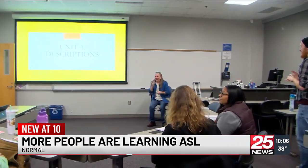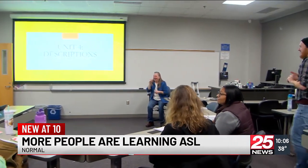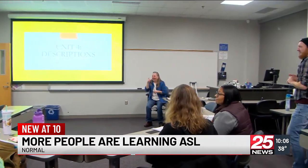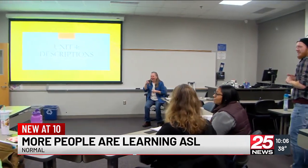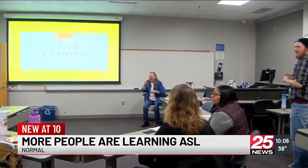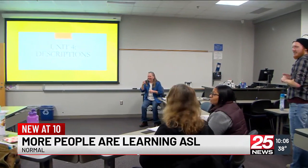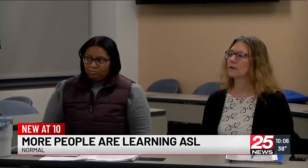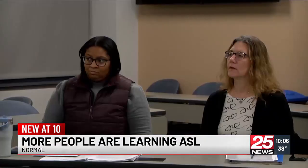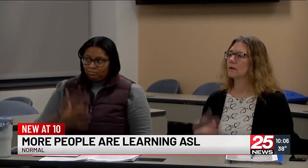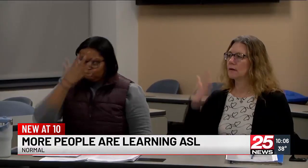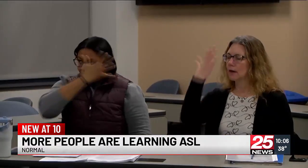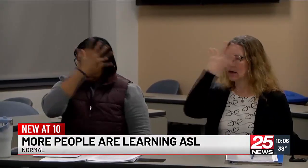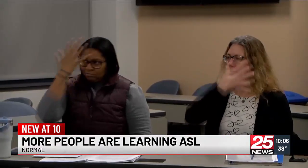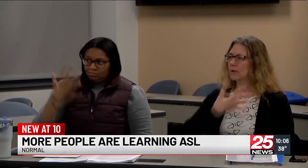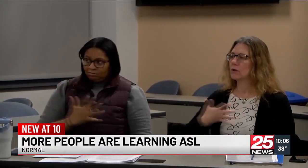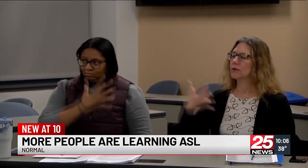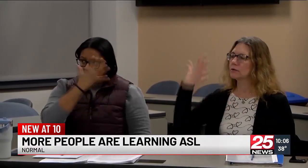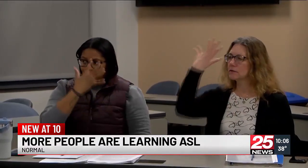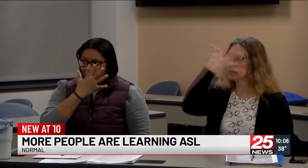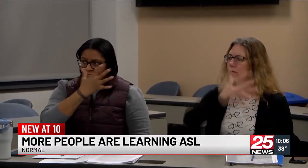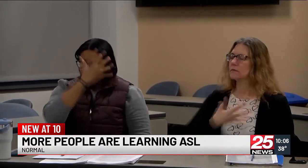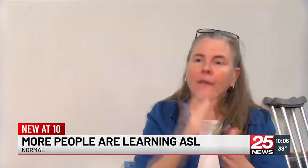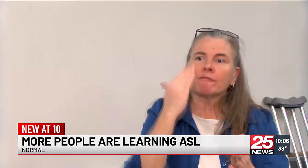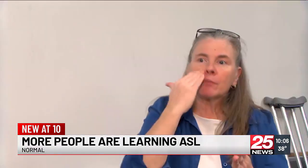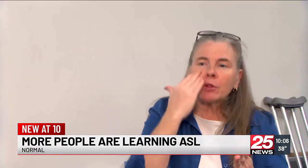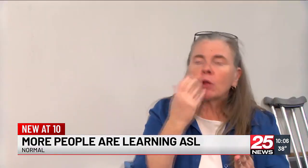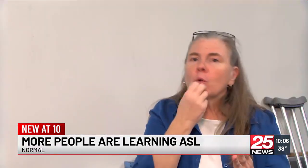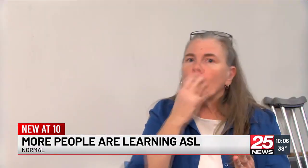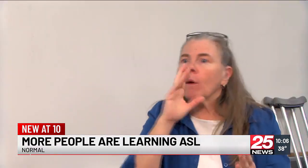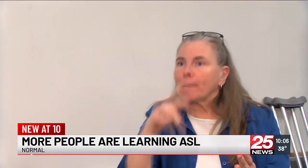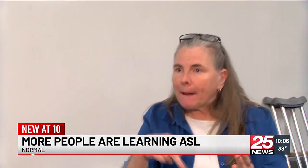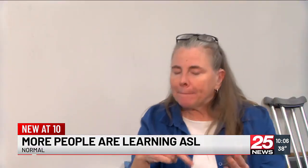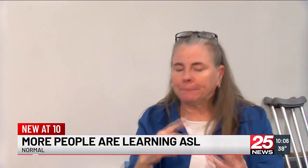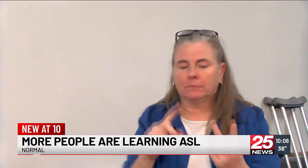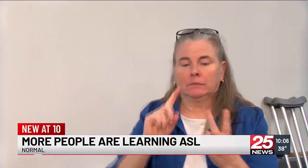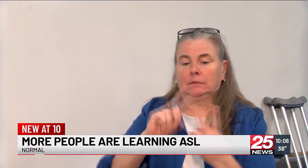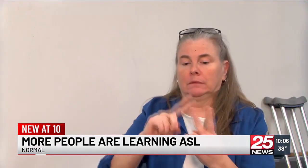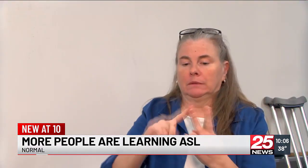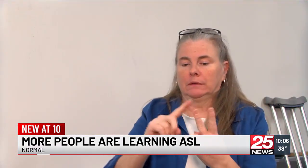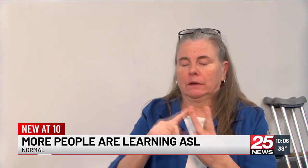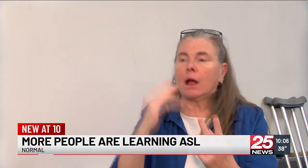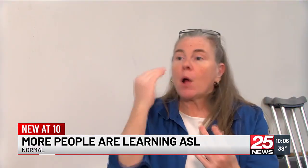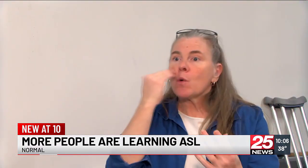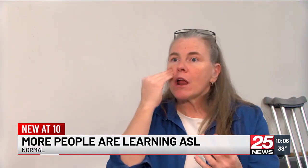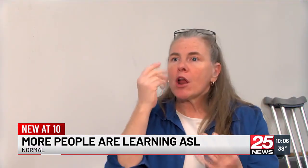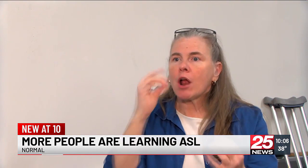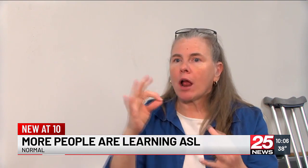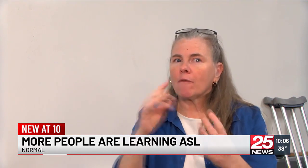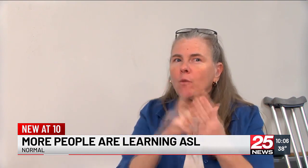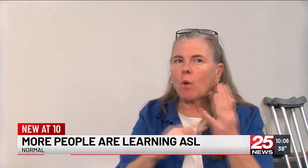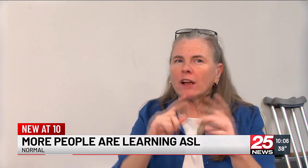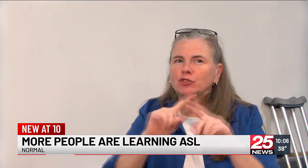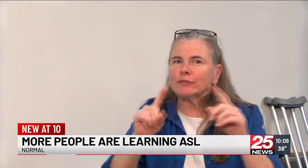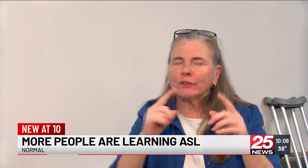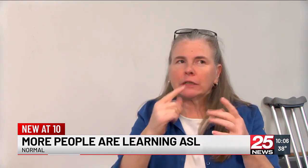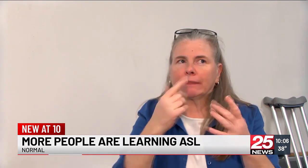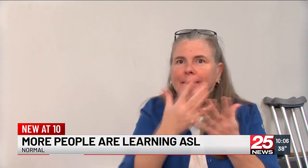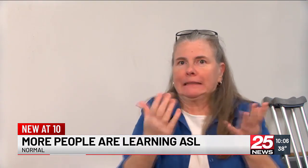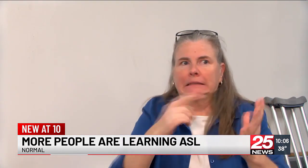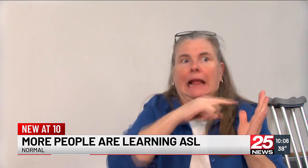culture, decreasing isolation. Sign language, you know, it really helps people, you know, warm up to each other and,